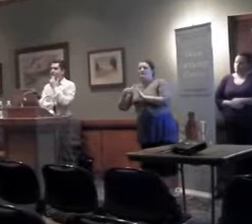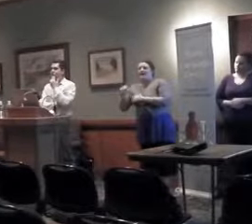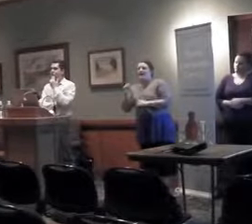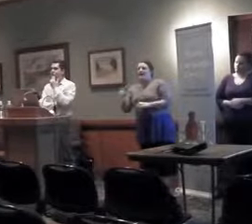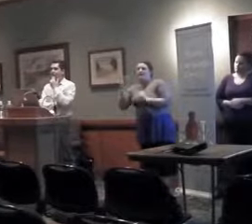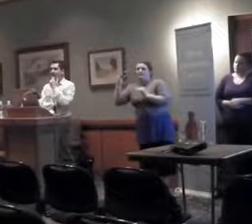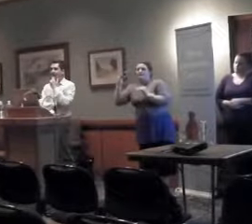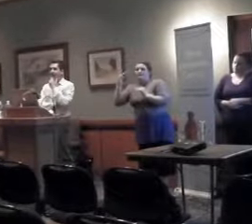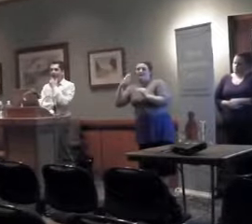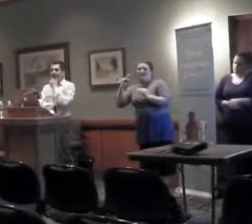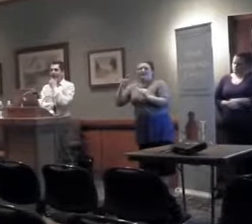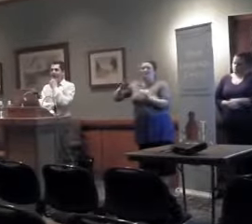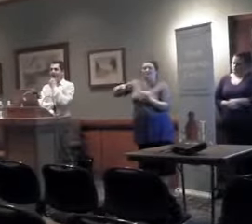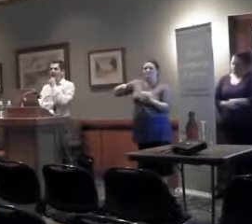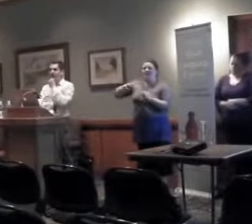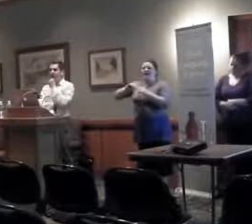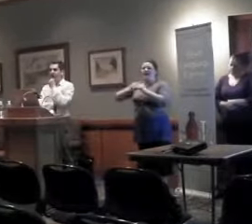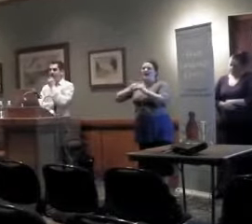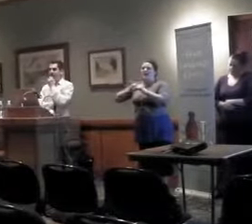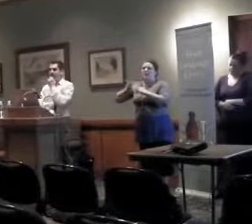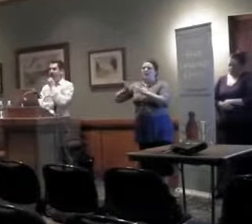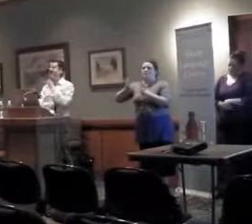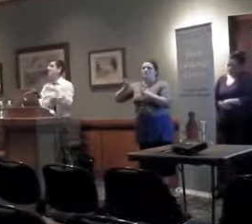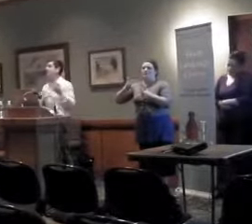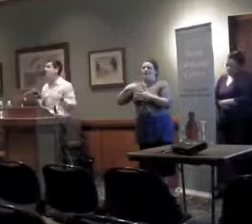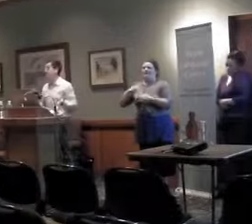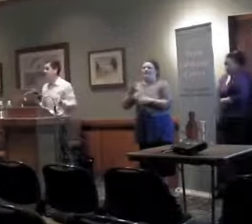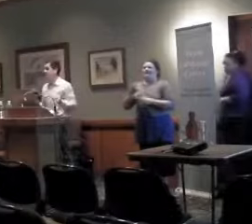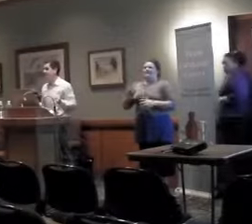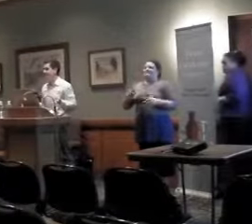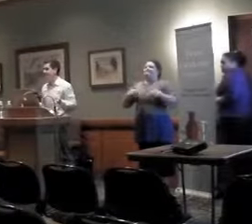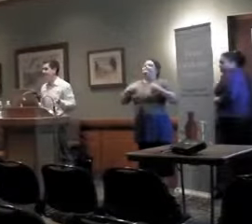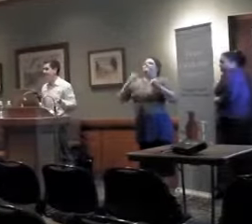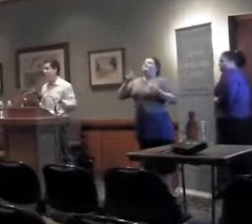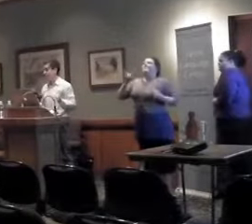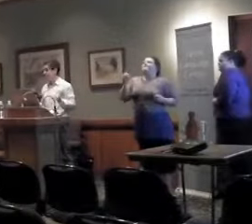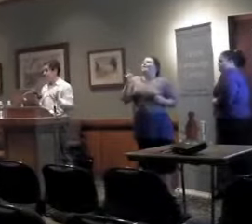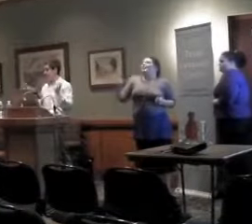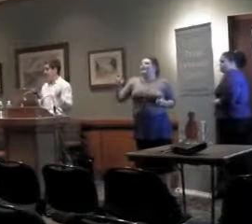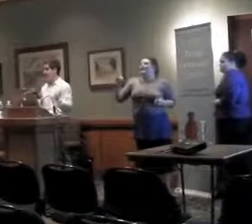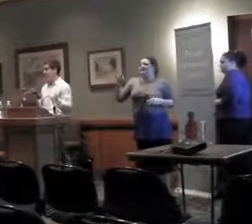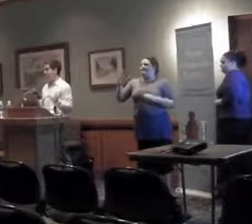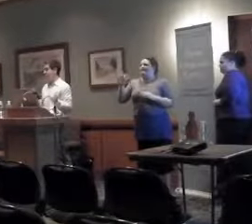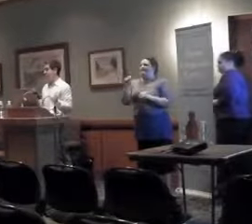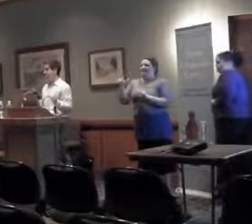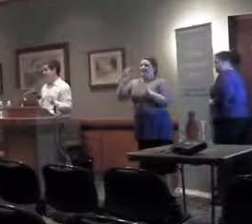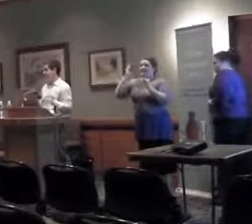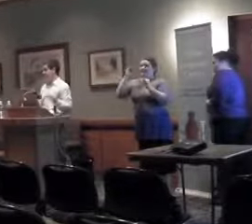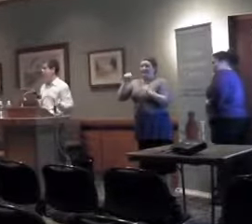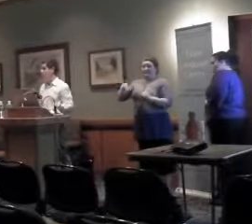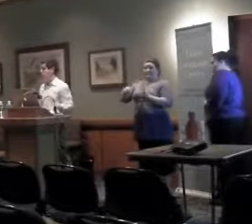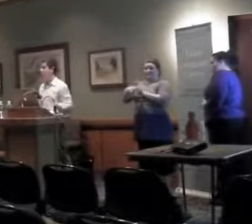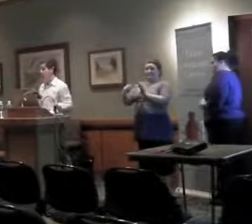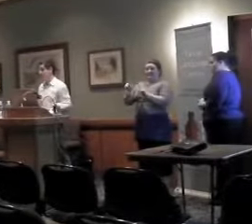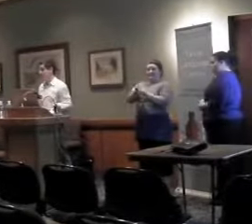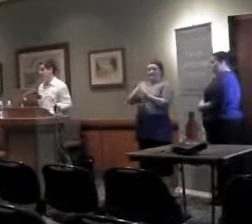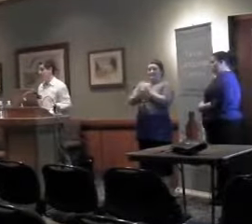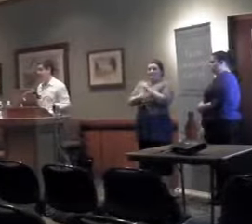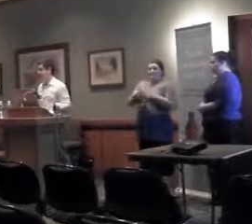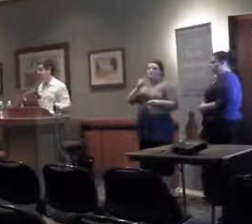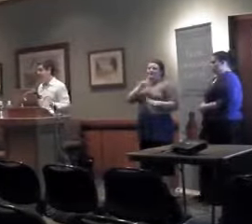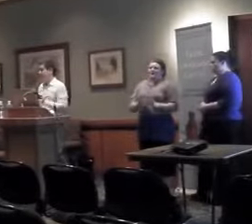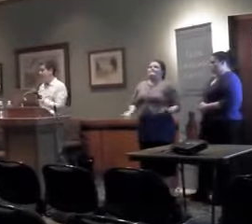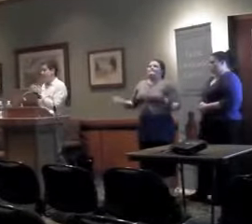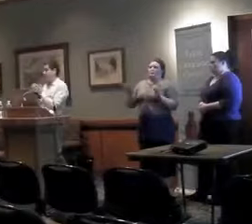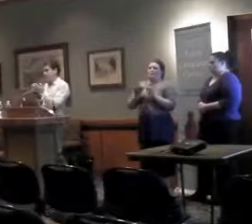ASL instruction and kind of how the vitality of ASL instruction, this designation as a foreign language has been pretty important.